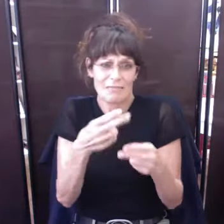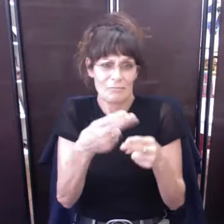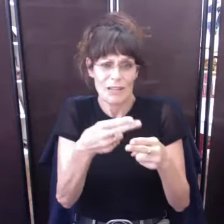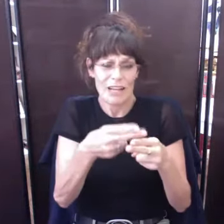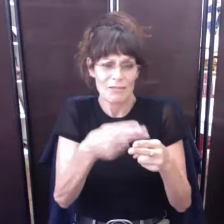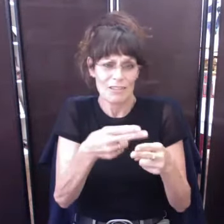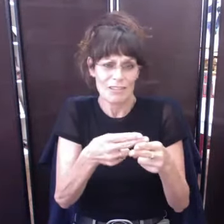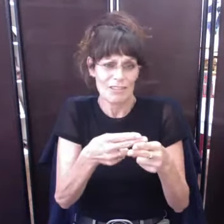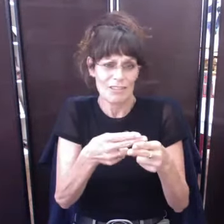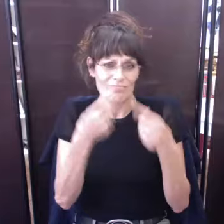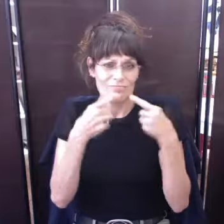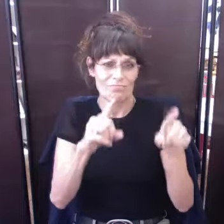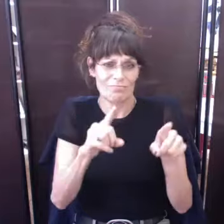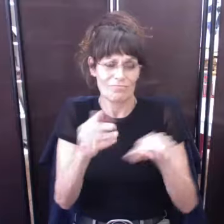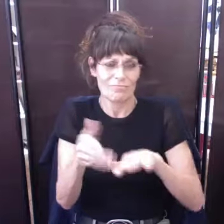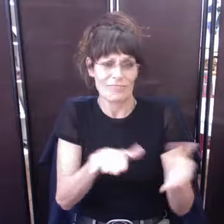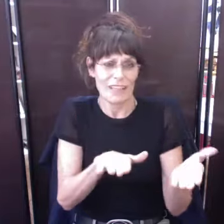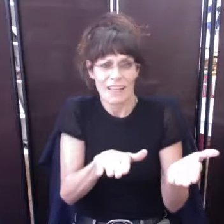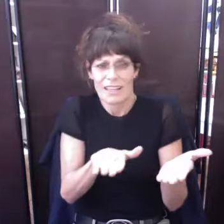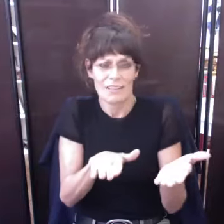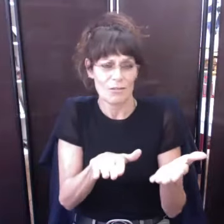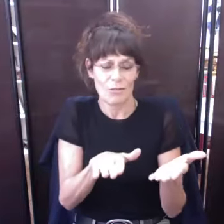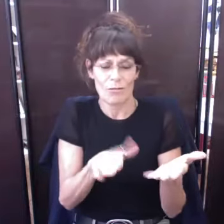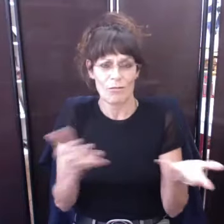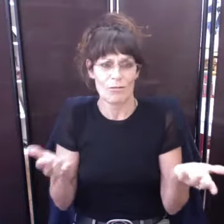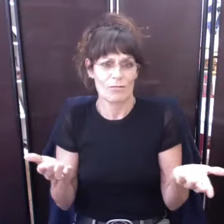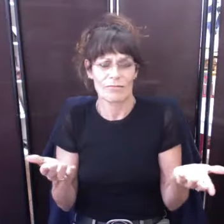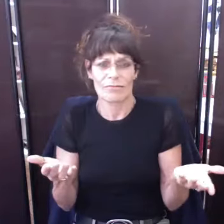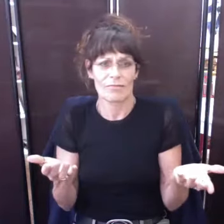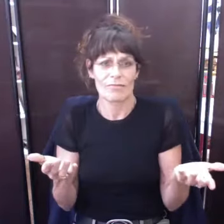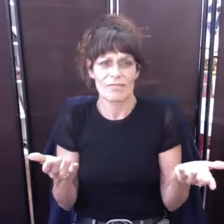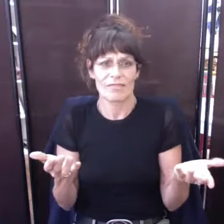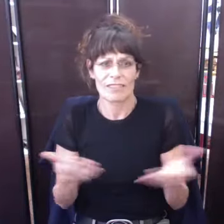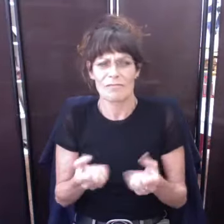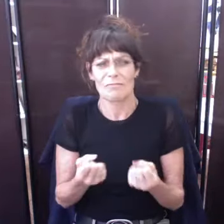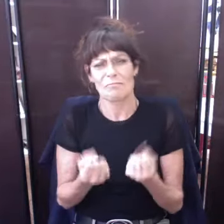ago. So there's like a ton of women out there.